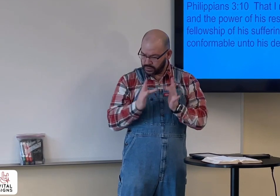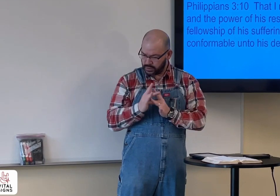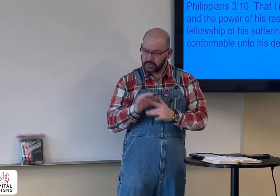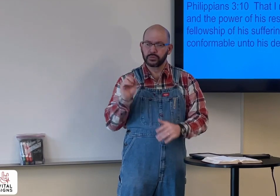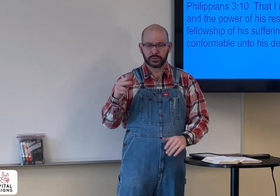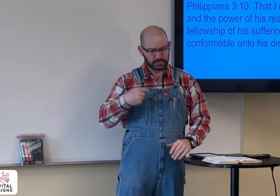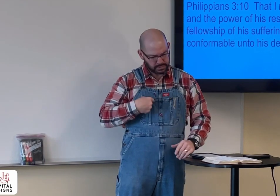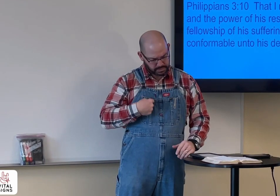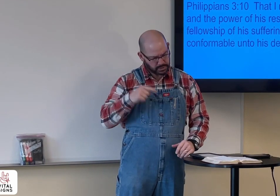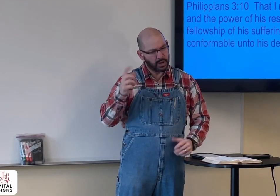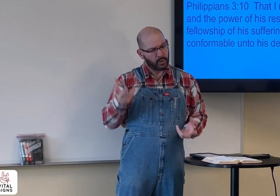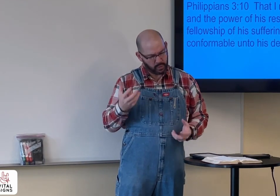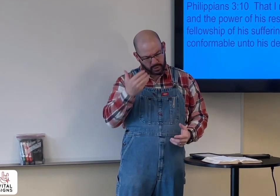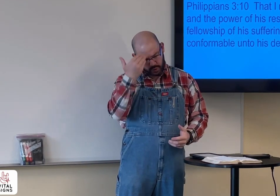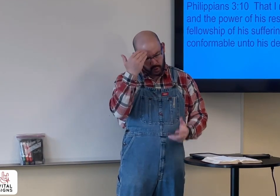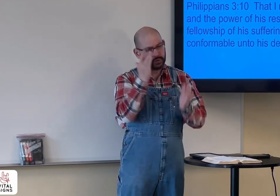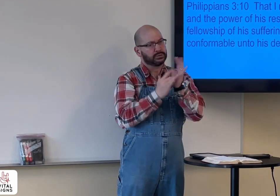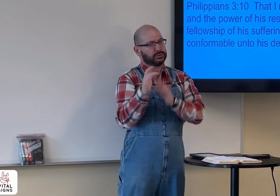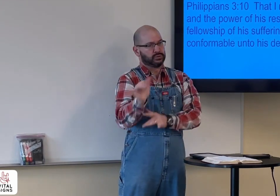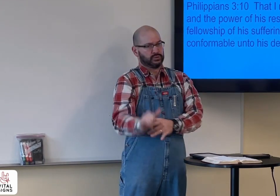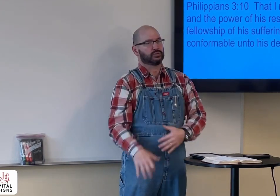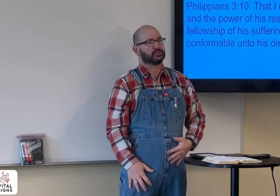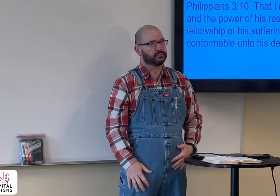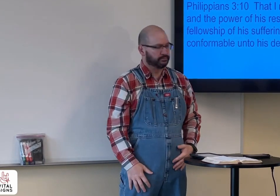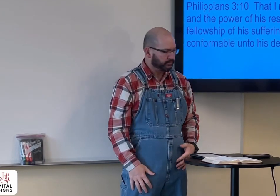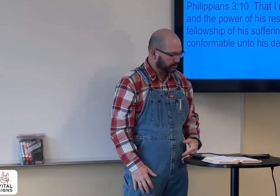know Jesus. We need to know Jesus Christ.